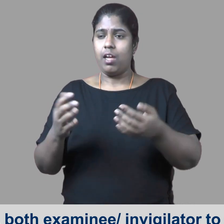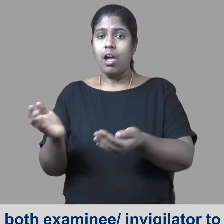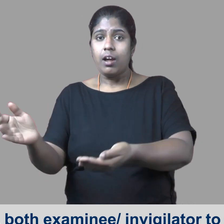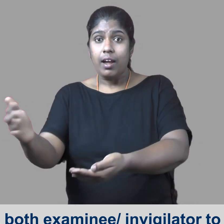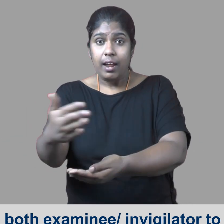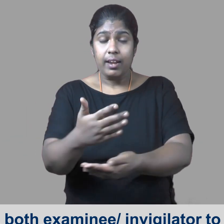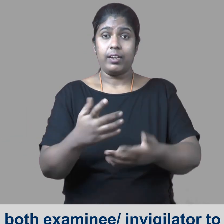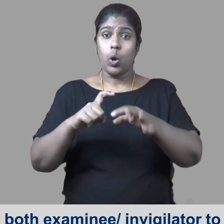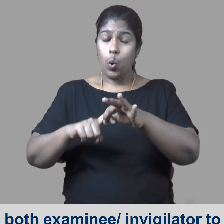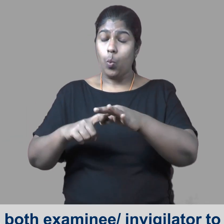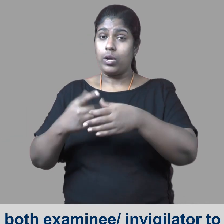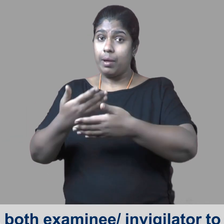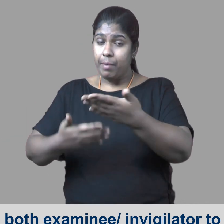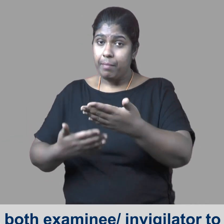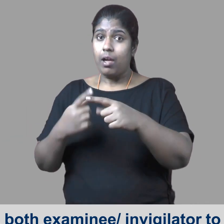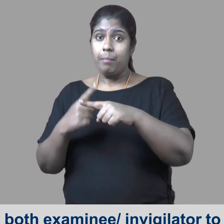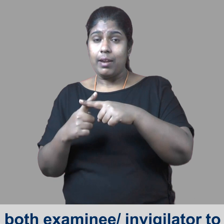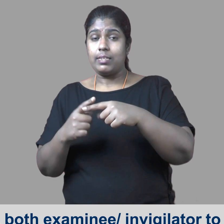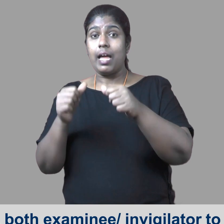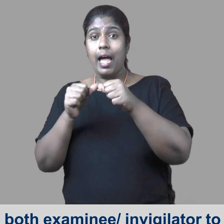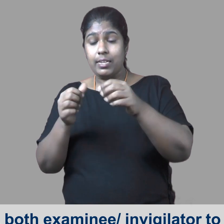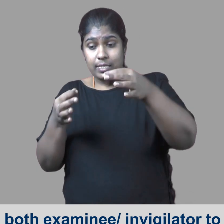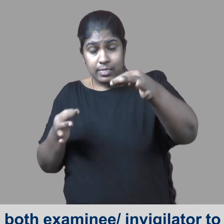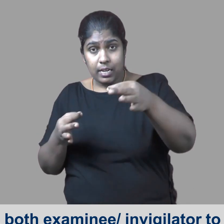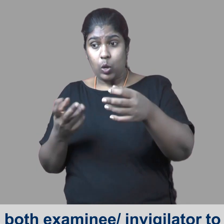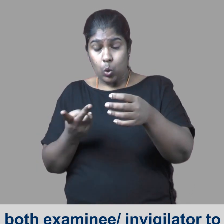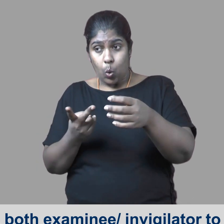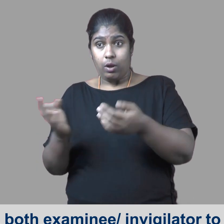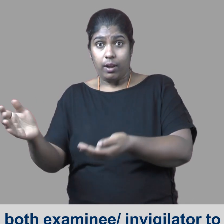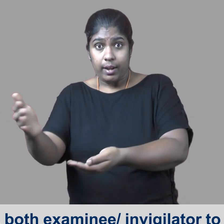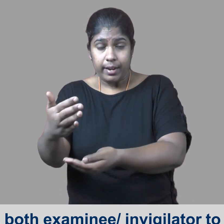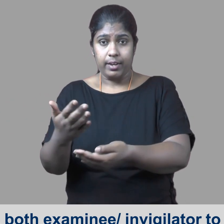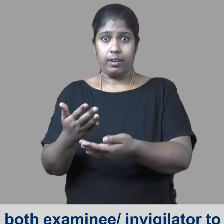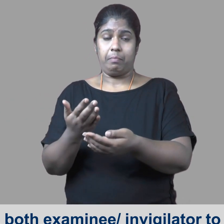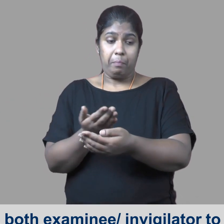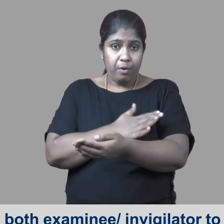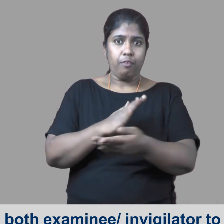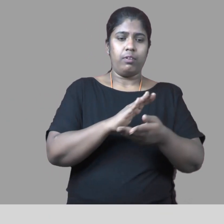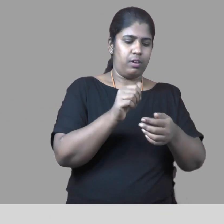distributing and accepting question papers and answer.